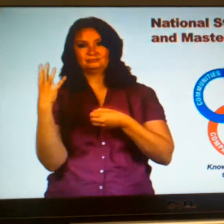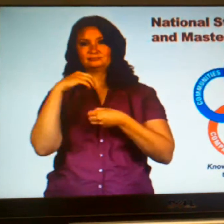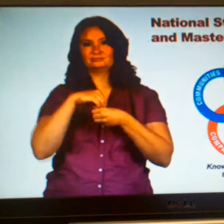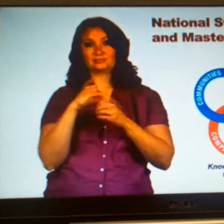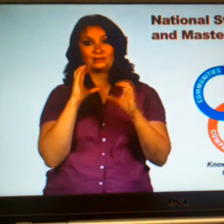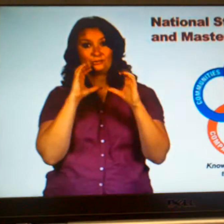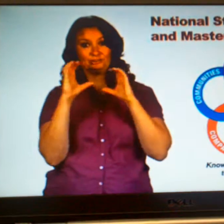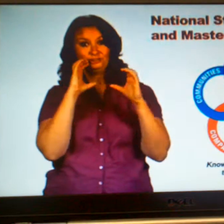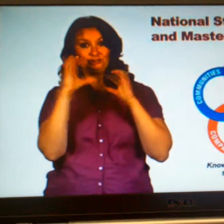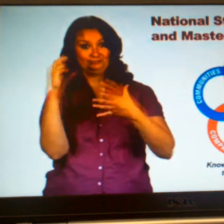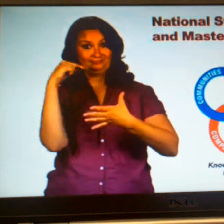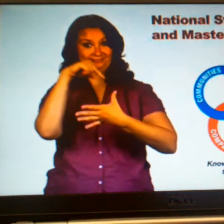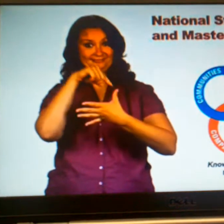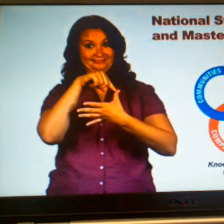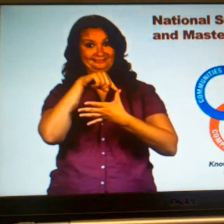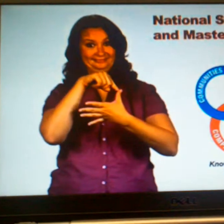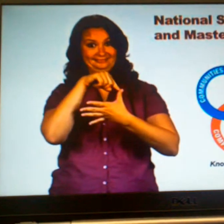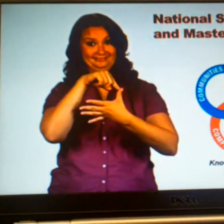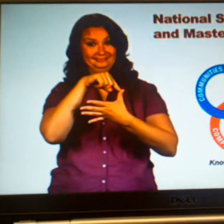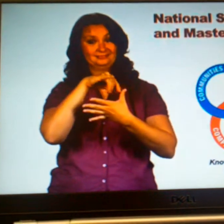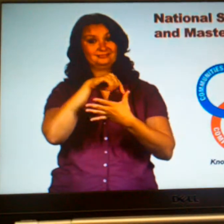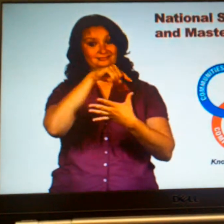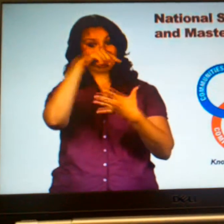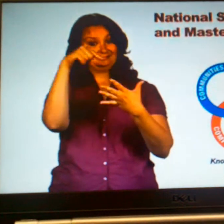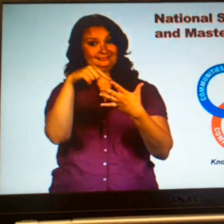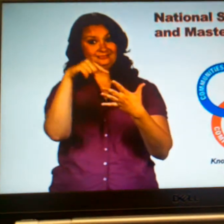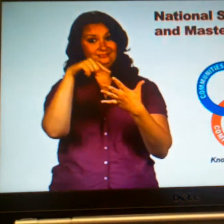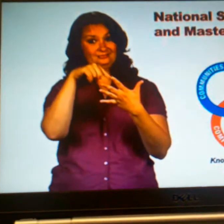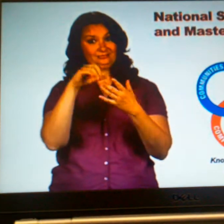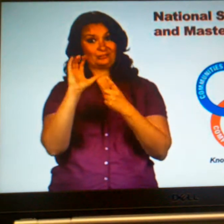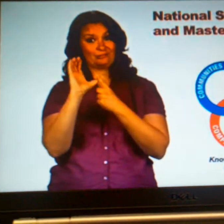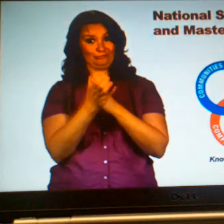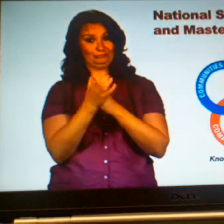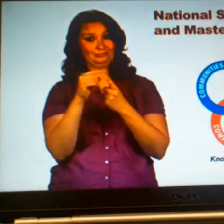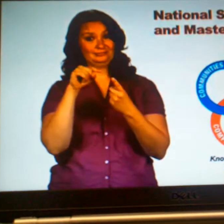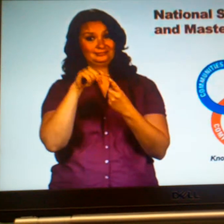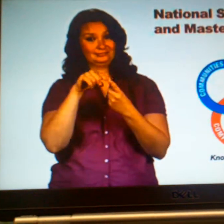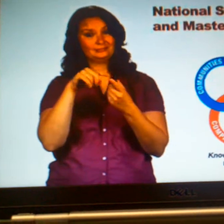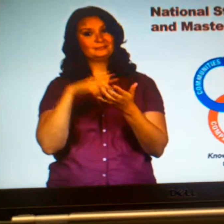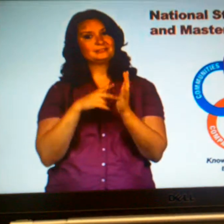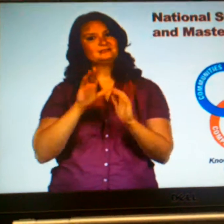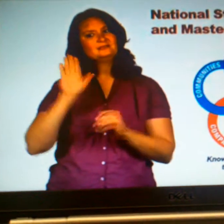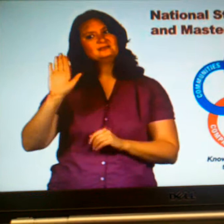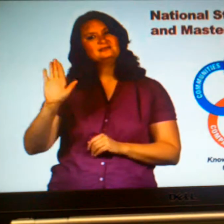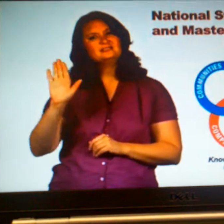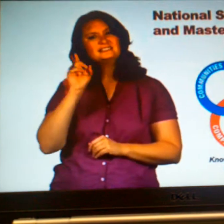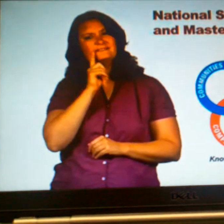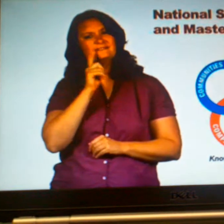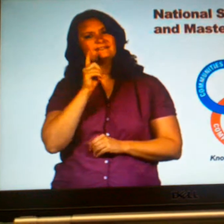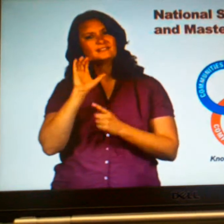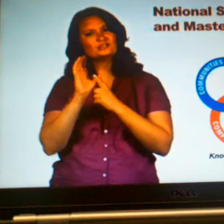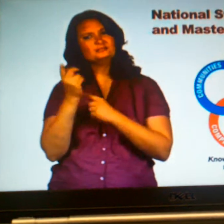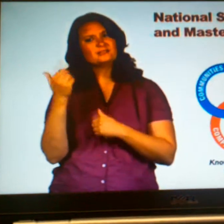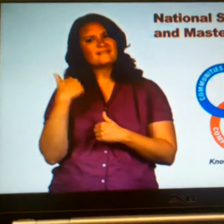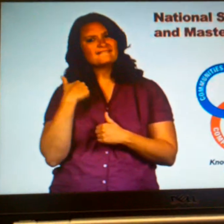lecture where it's informing you. All 3 of those are involved in the first C of communication. The second C is culture. The deaf